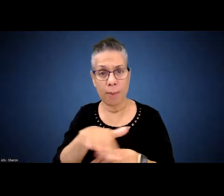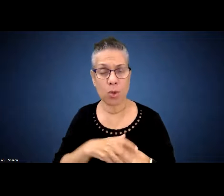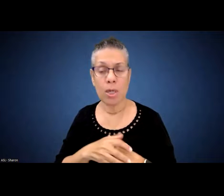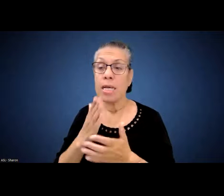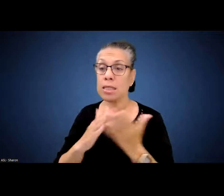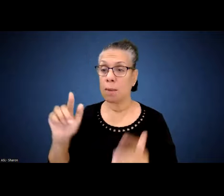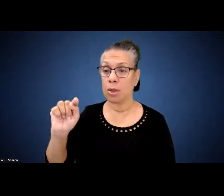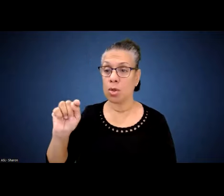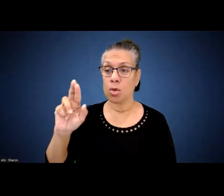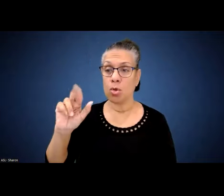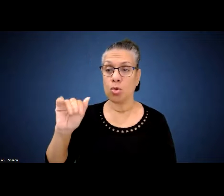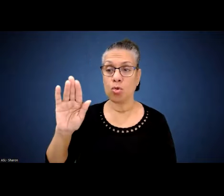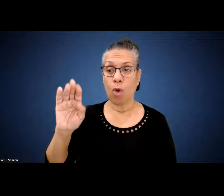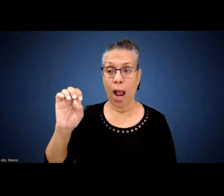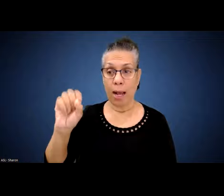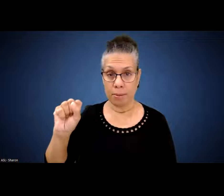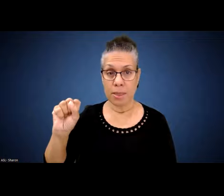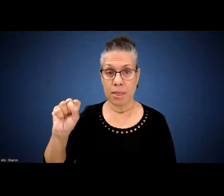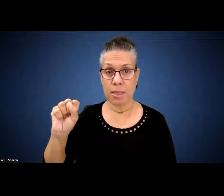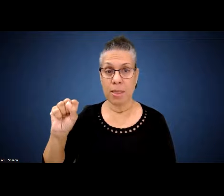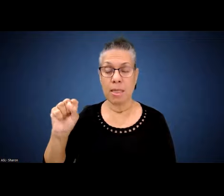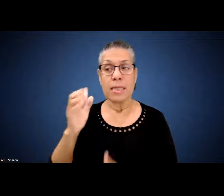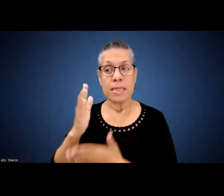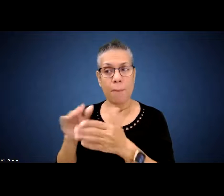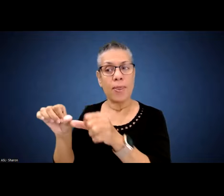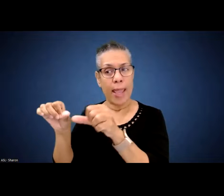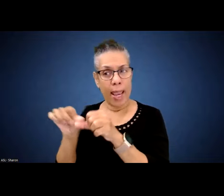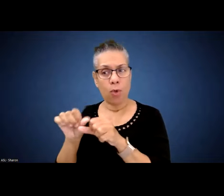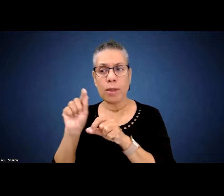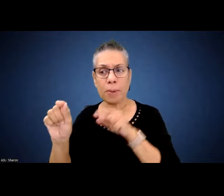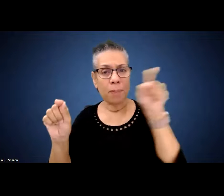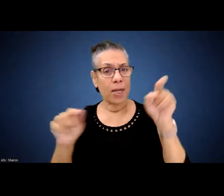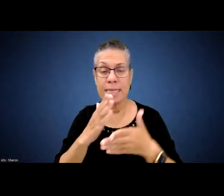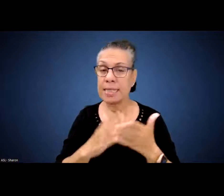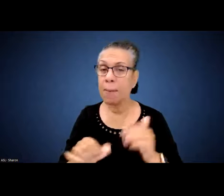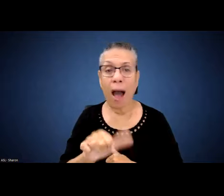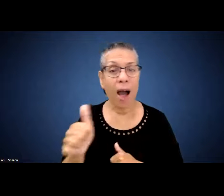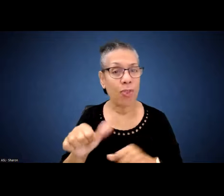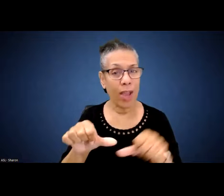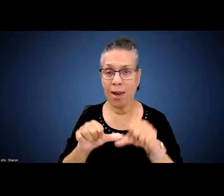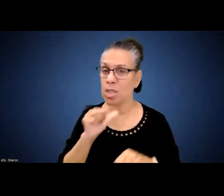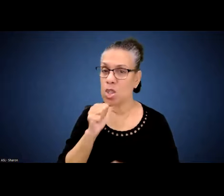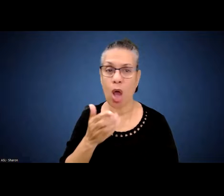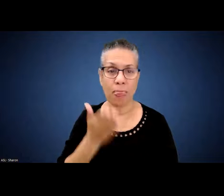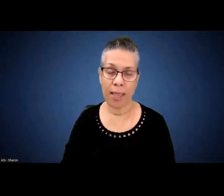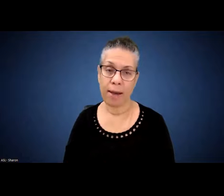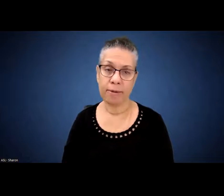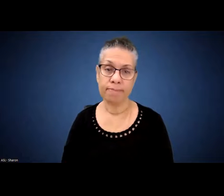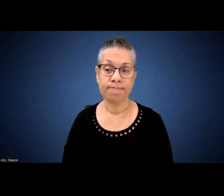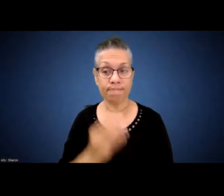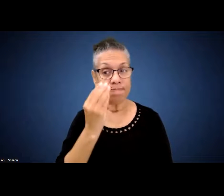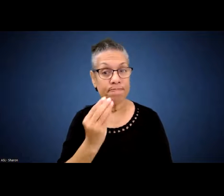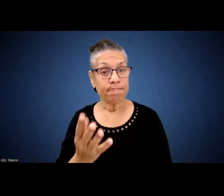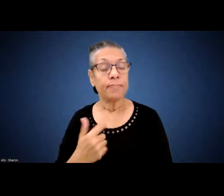tribes on there are on those maps, some of their areas, but there's others that are not. So just wanted to make sure